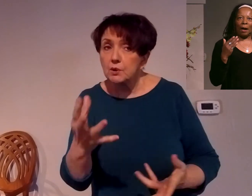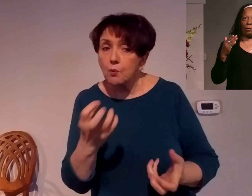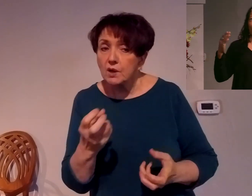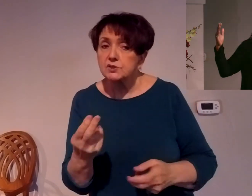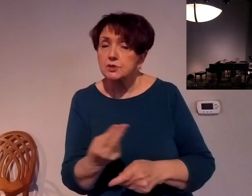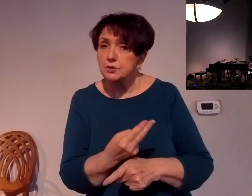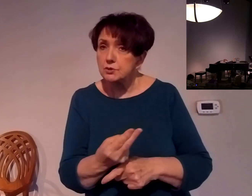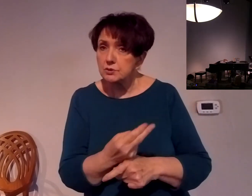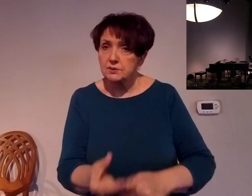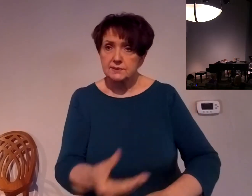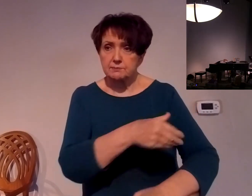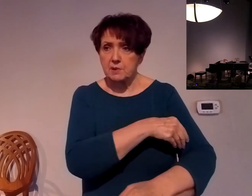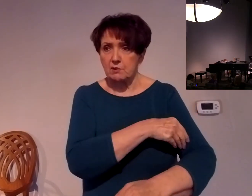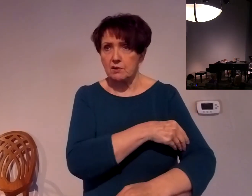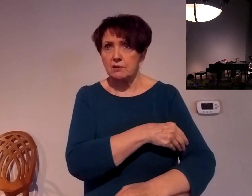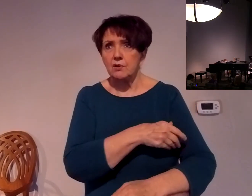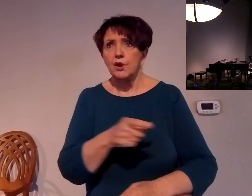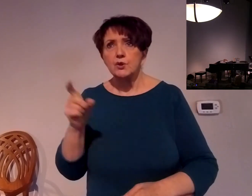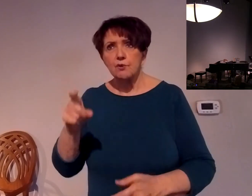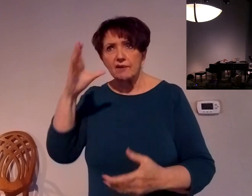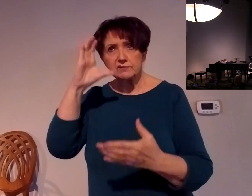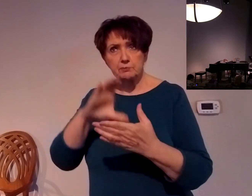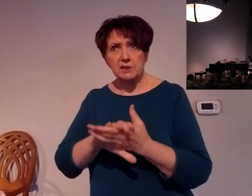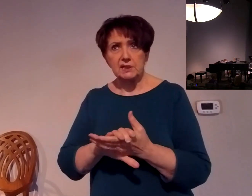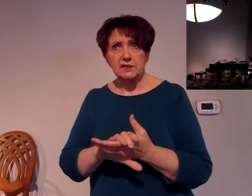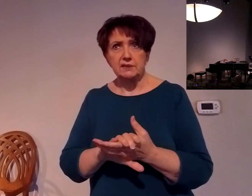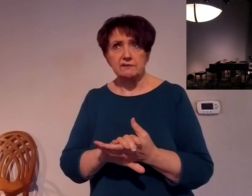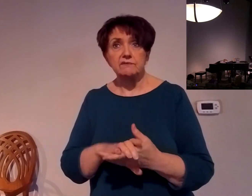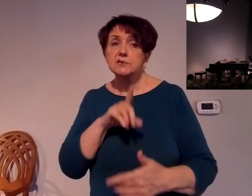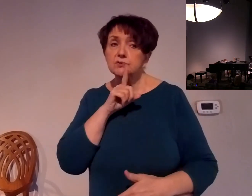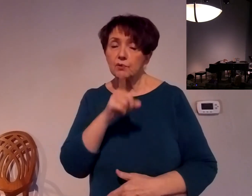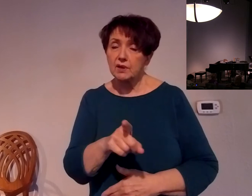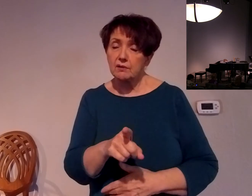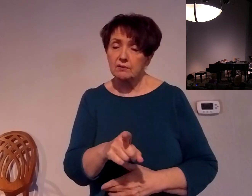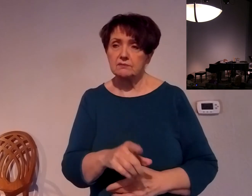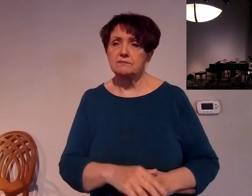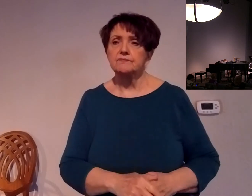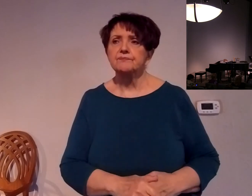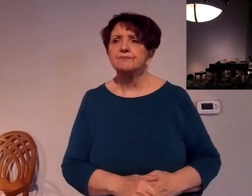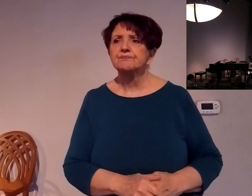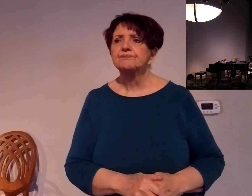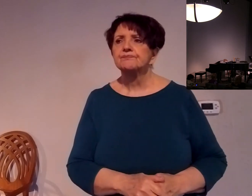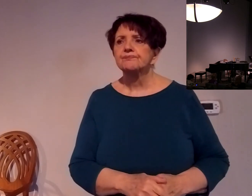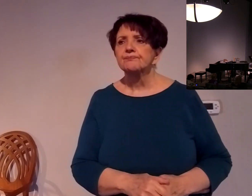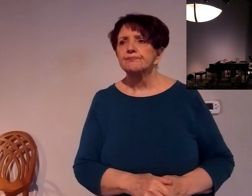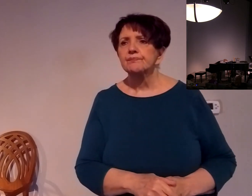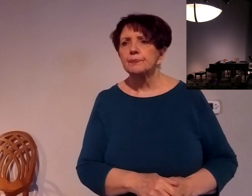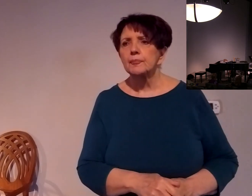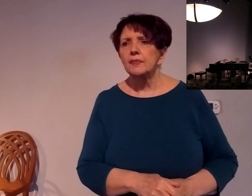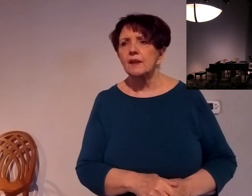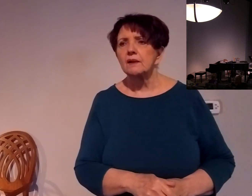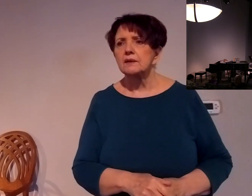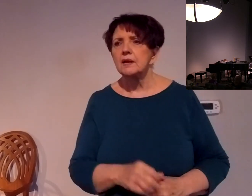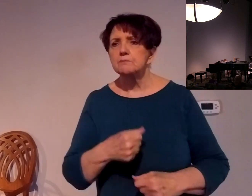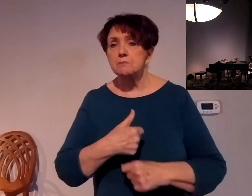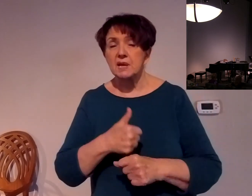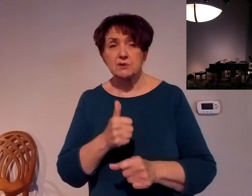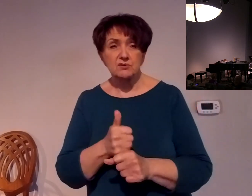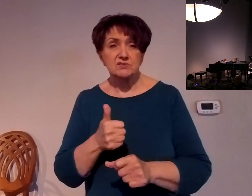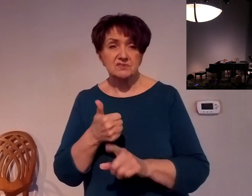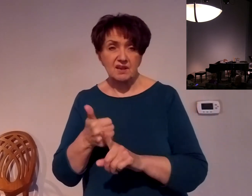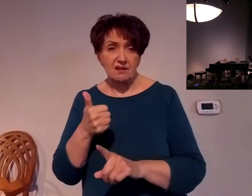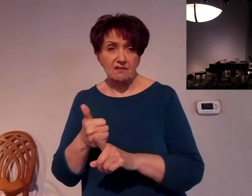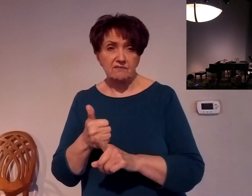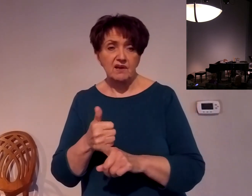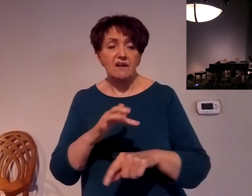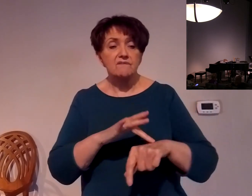this power, you've got to believe that it exists. And then make yourself available for an